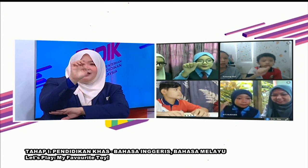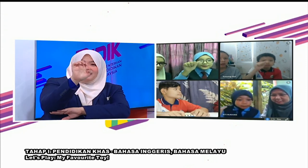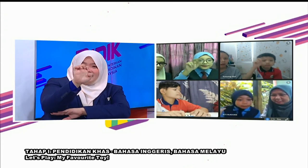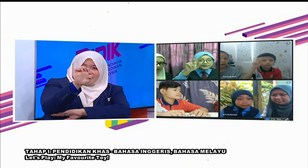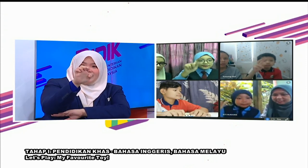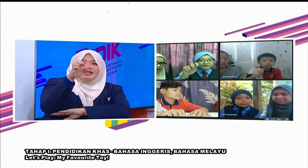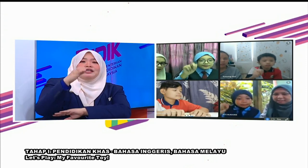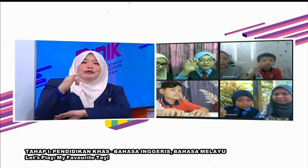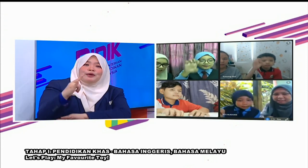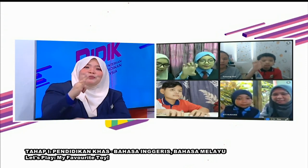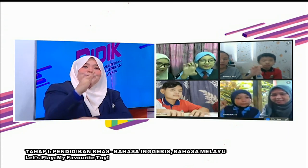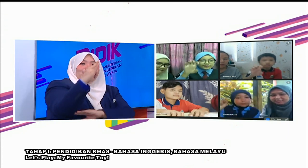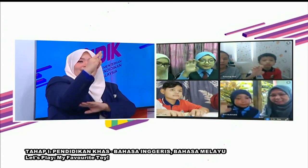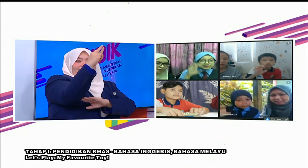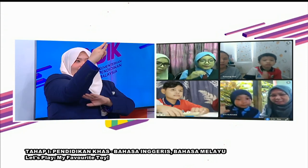B-L-A-N-E.